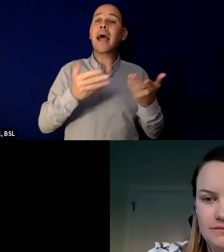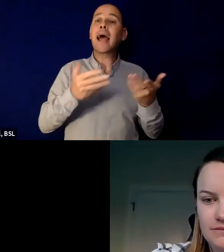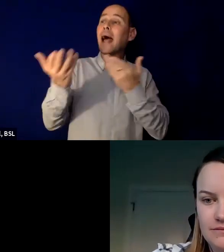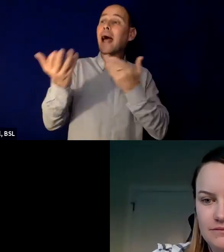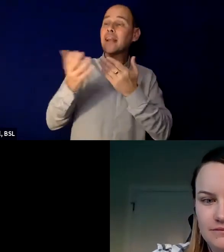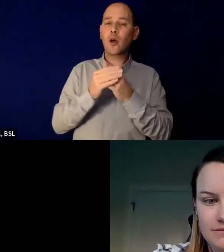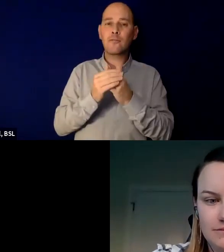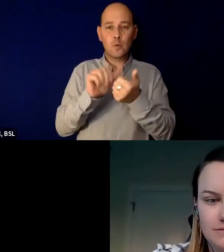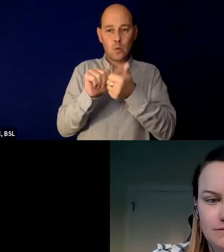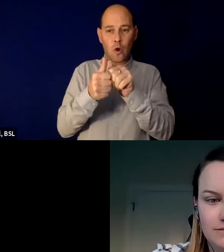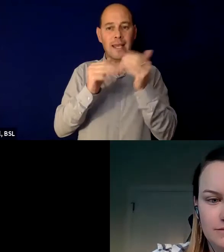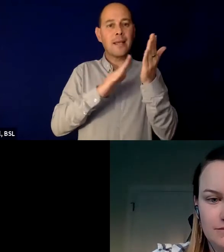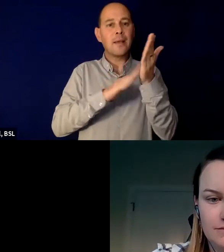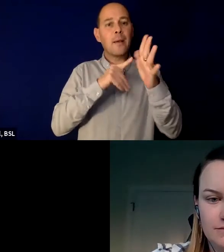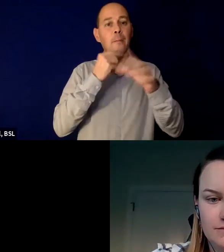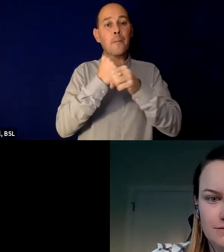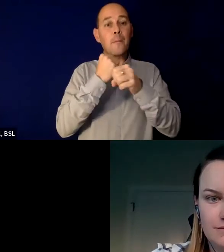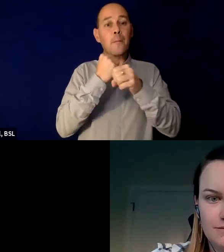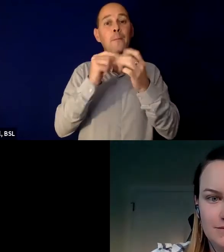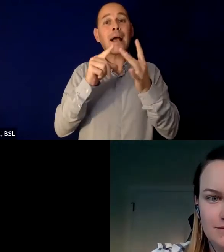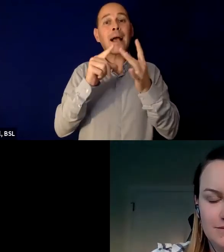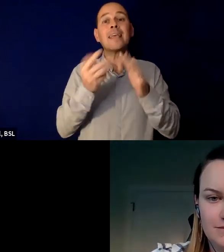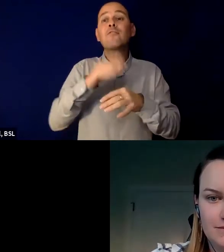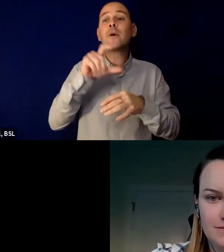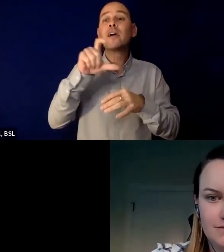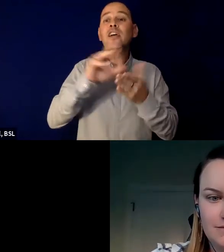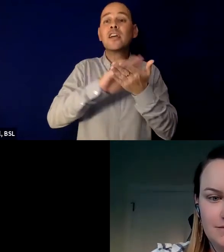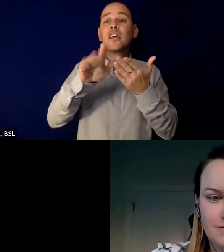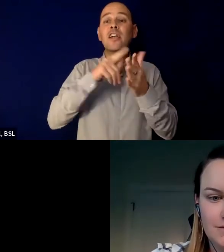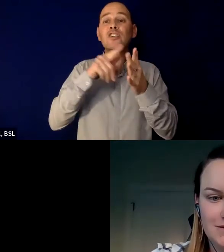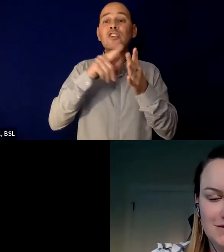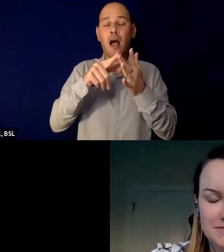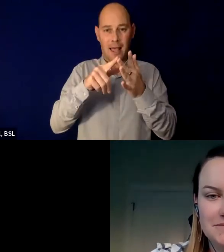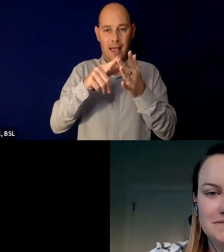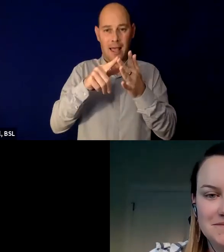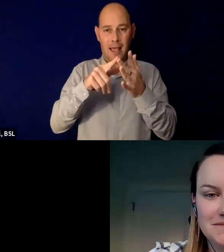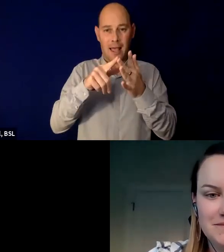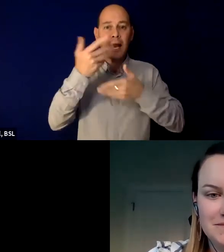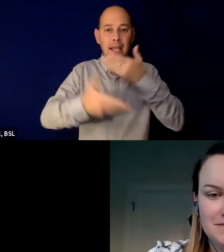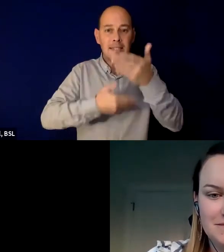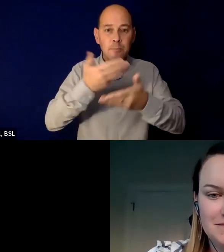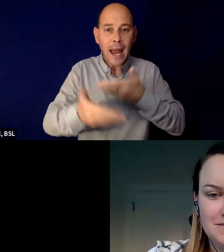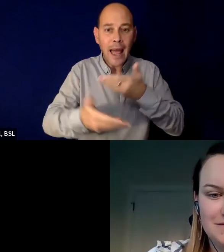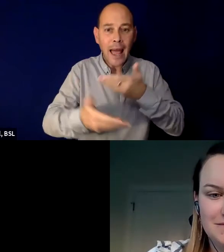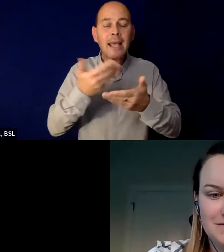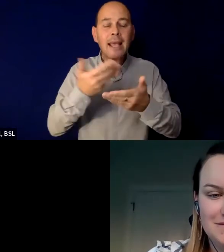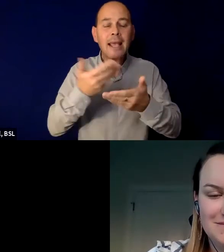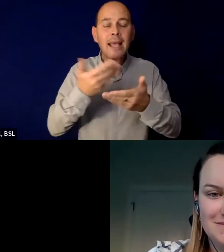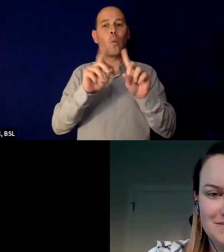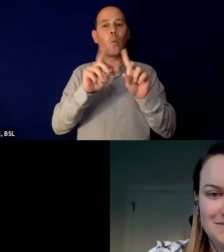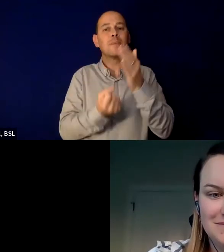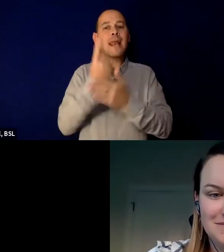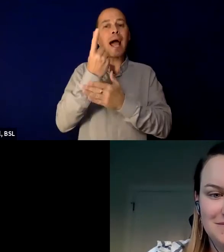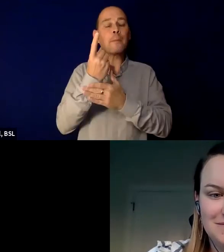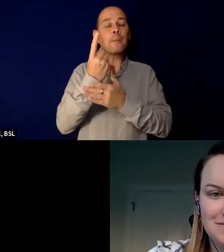colleague Maggie from TRI, who will introduce some of the wider team have been working on some of the country capacity